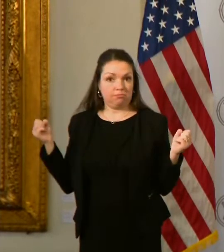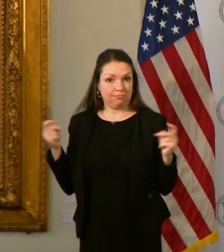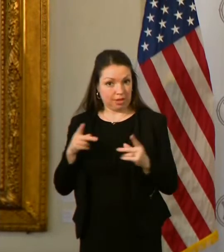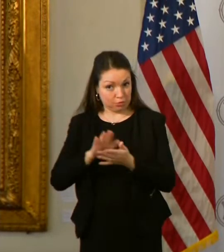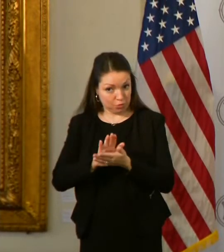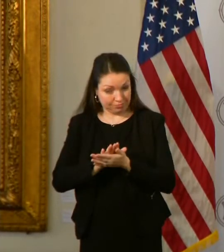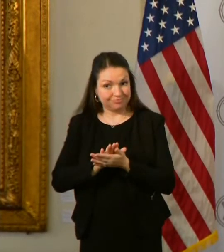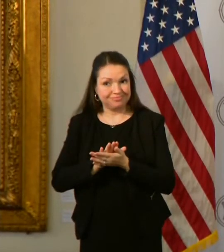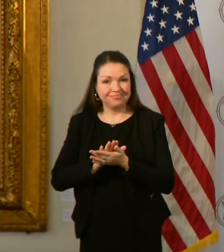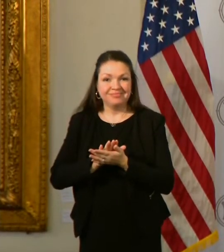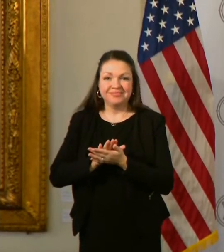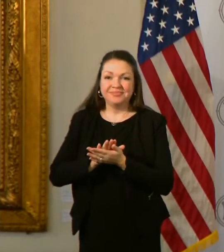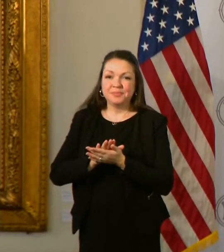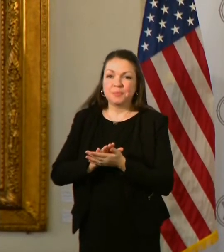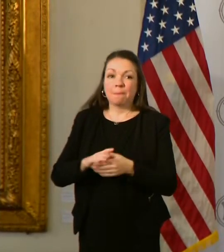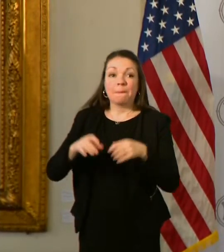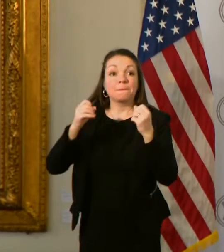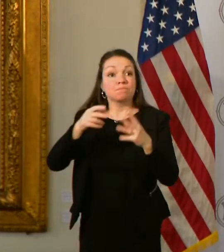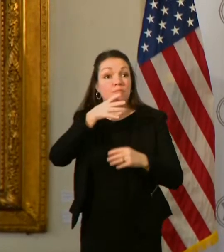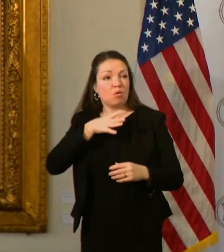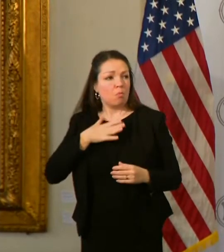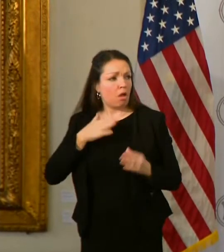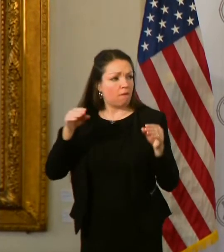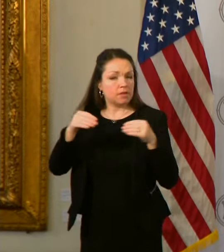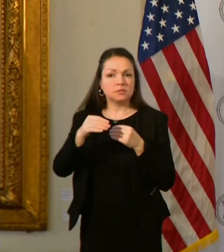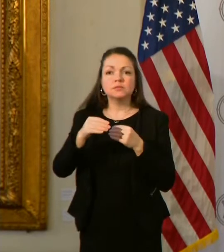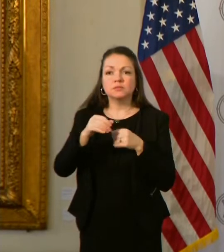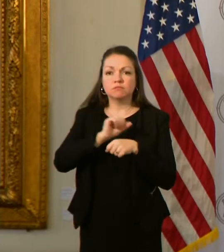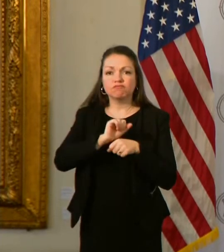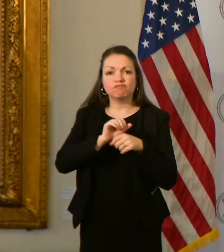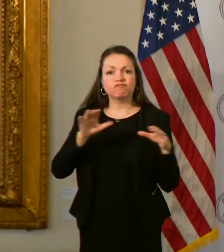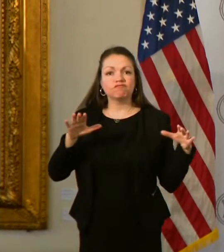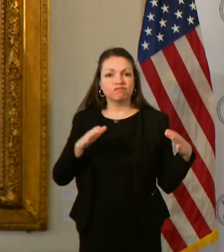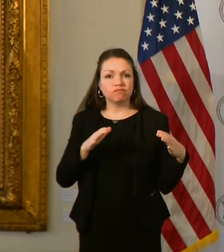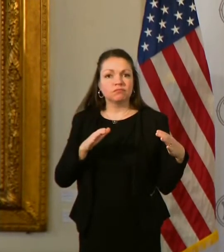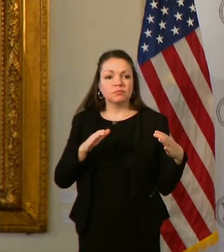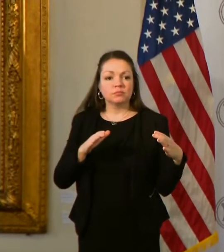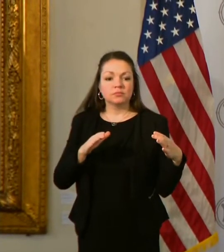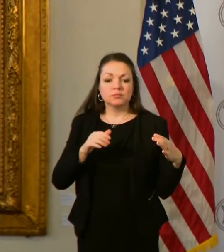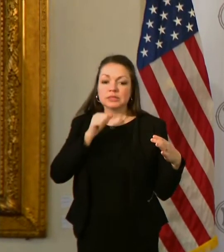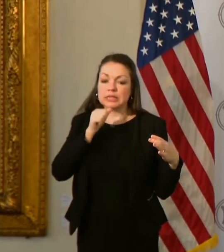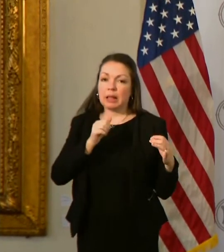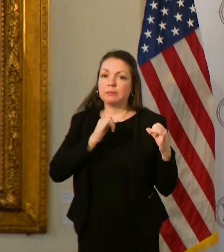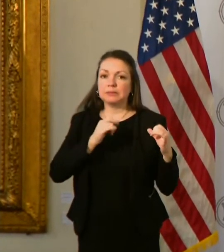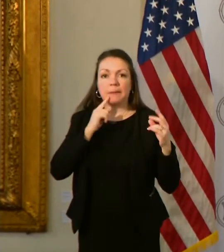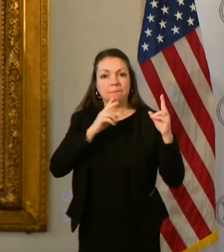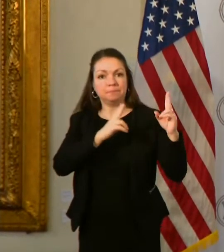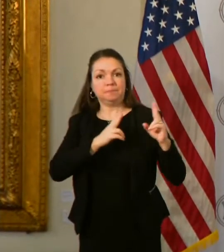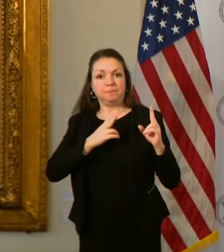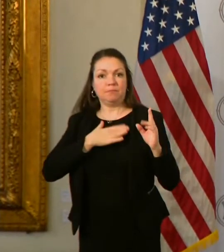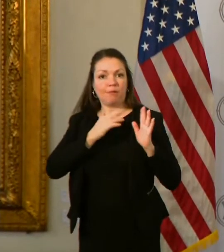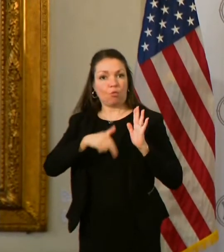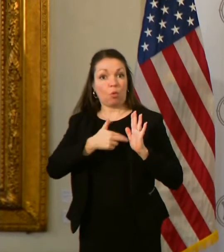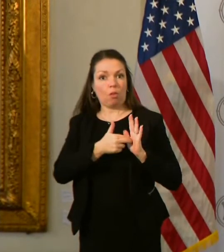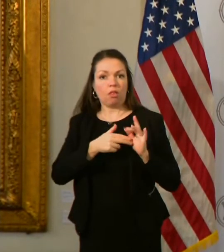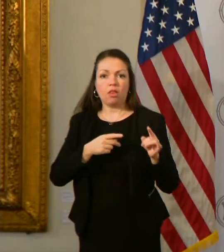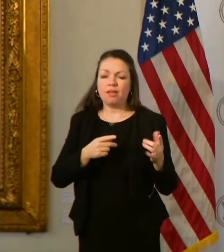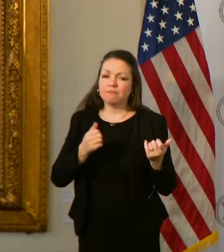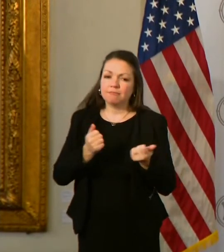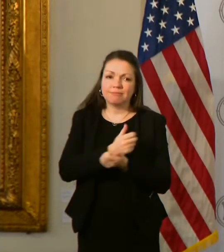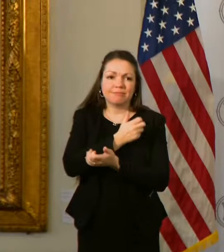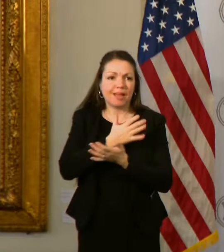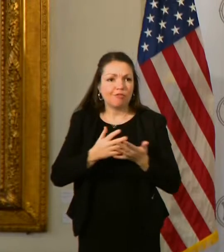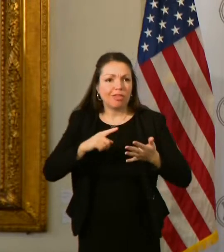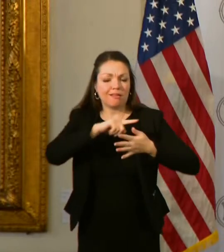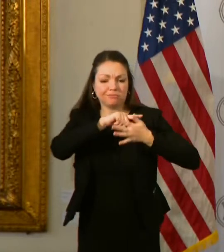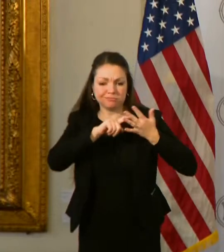But for the men and women of my office who are not privileged enough to have the role that I am, they were balancing all of